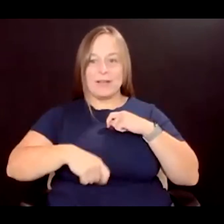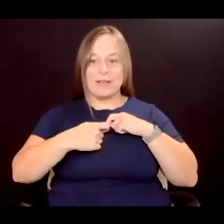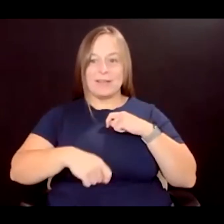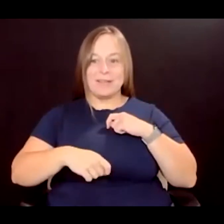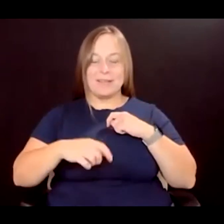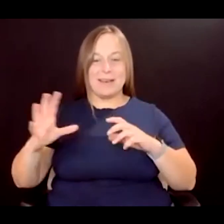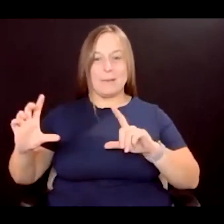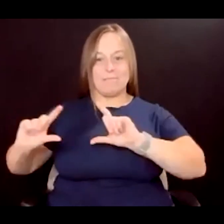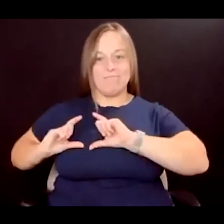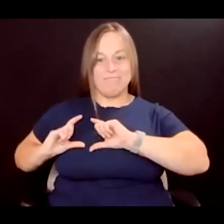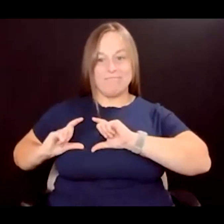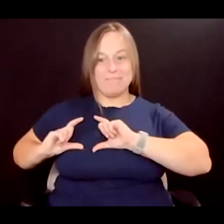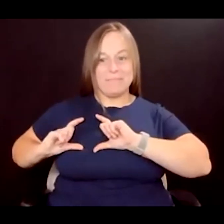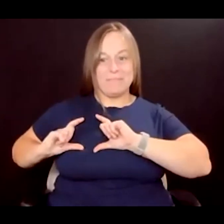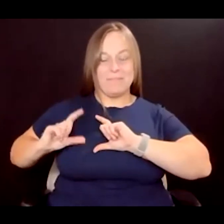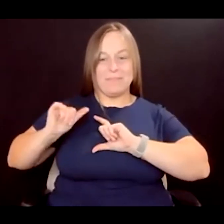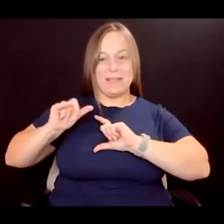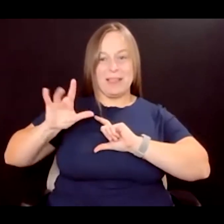plan.